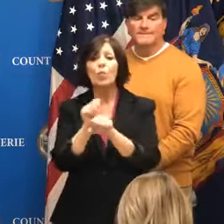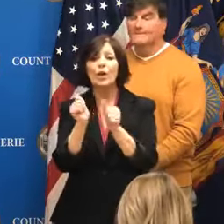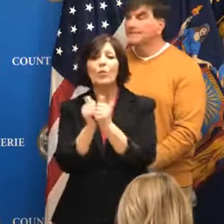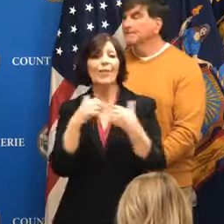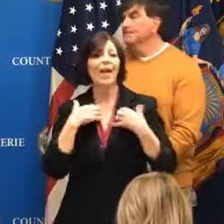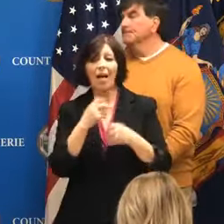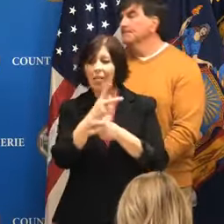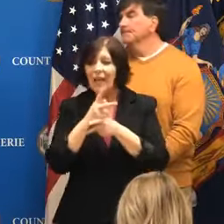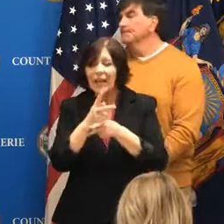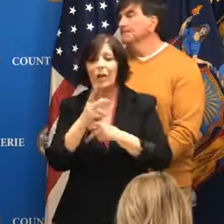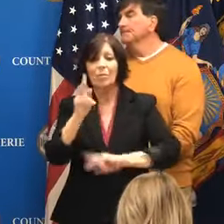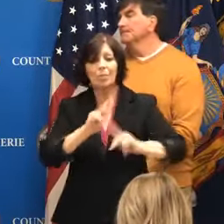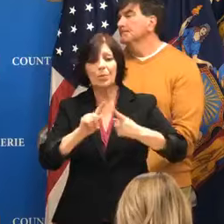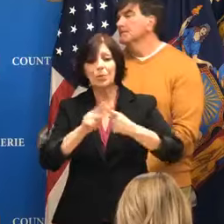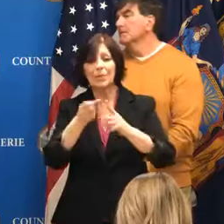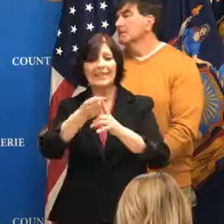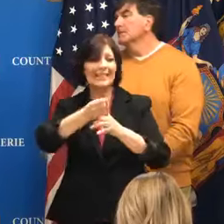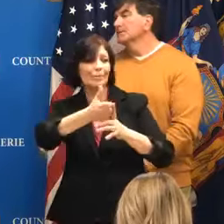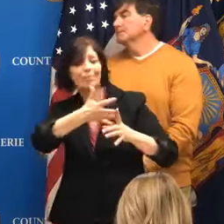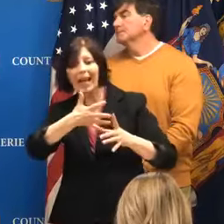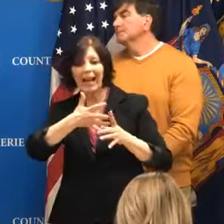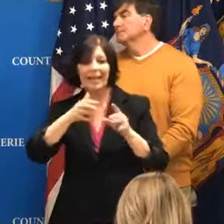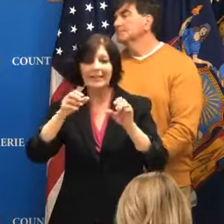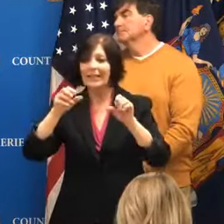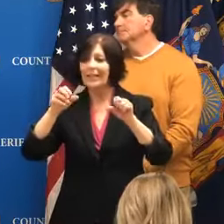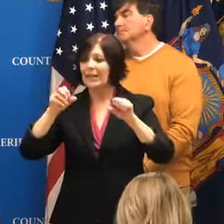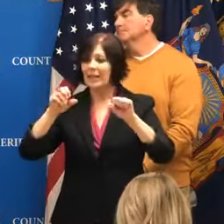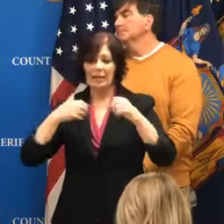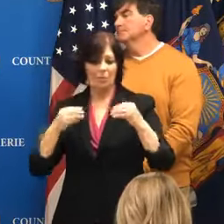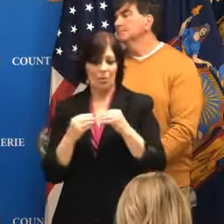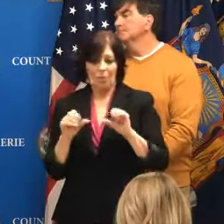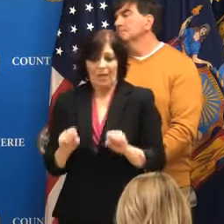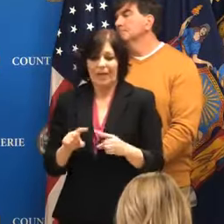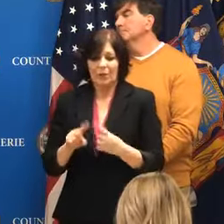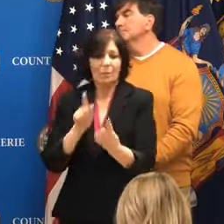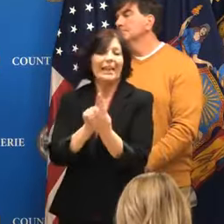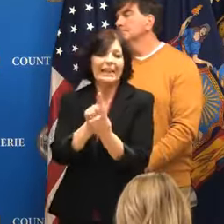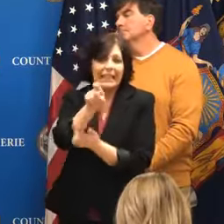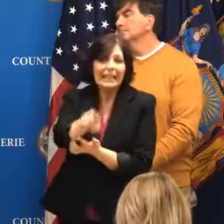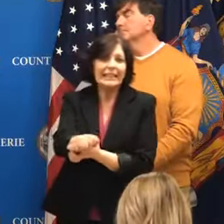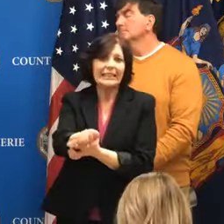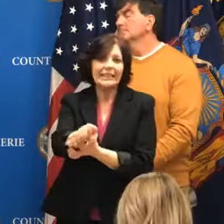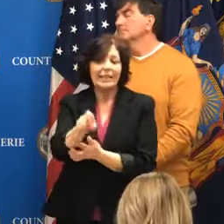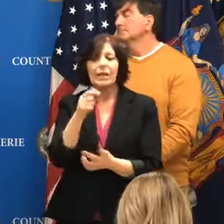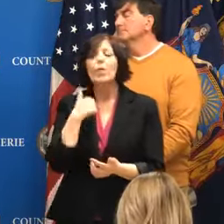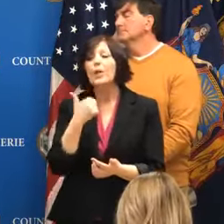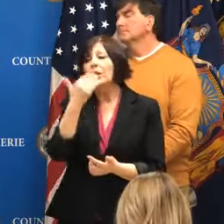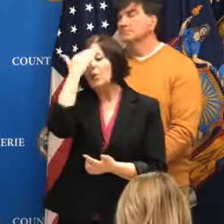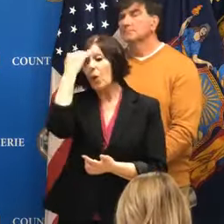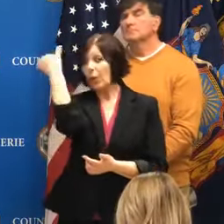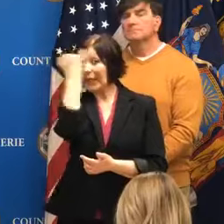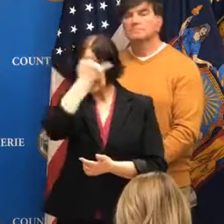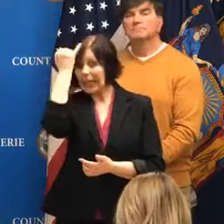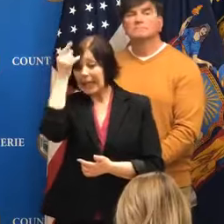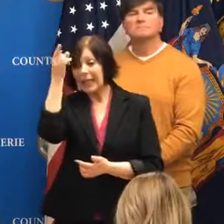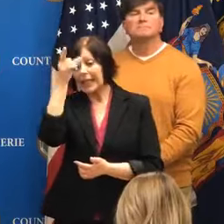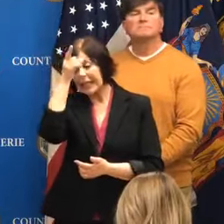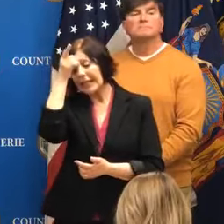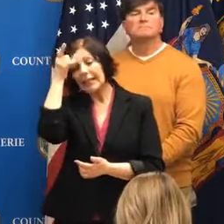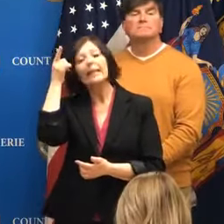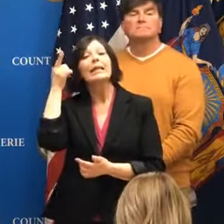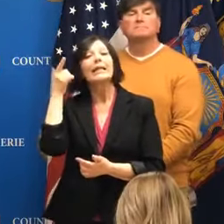healthcare infrastructure to expand that capacity to hopefully meet the need. And we know in Italy there's been some,